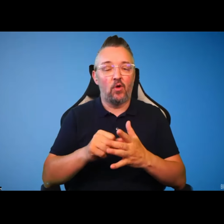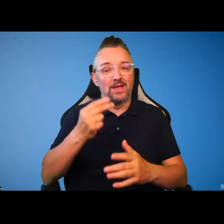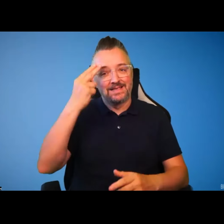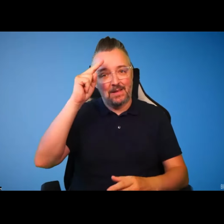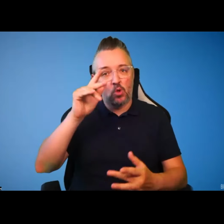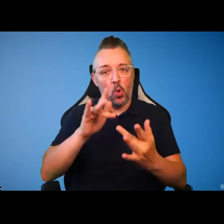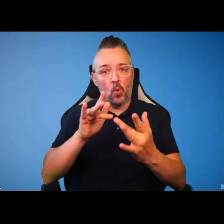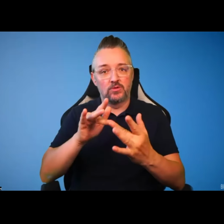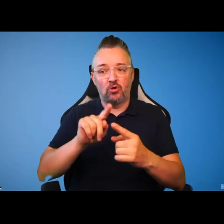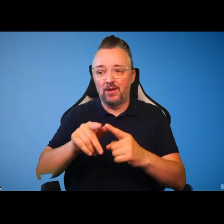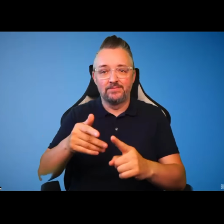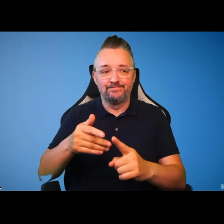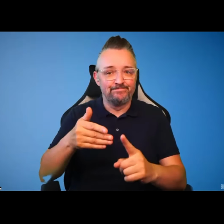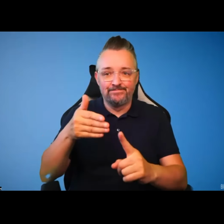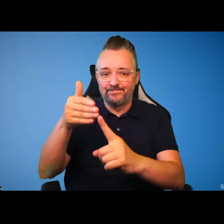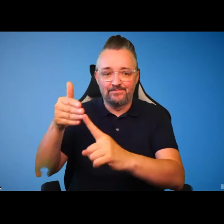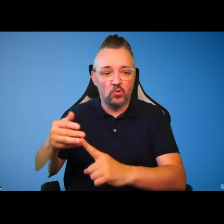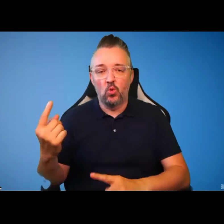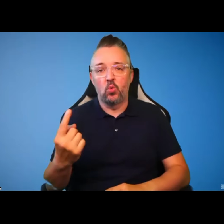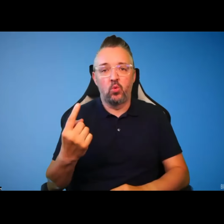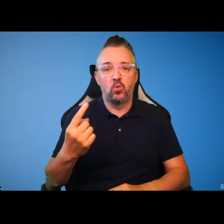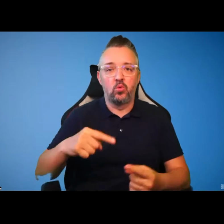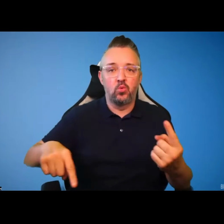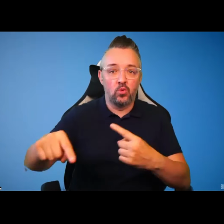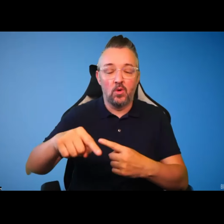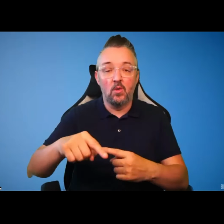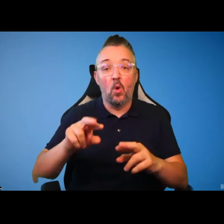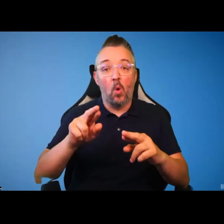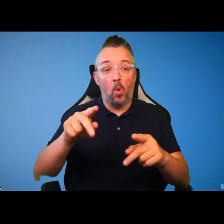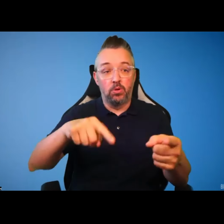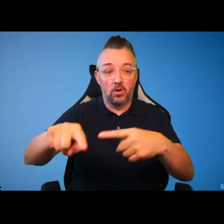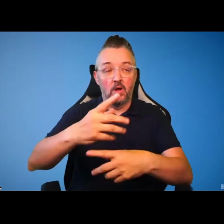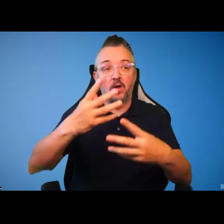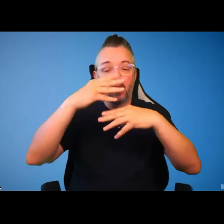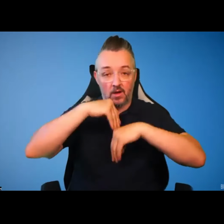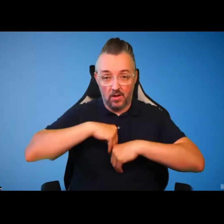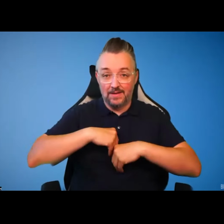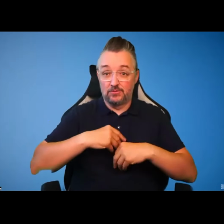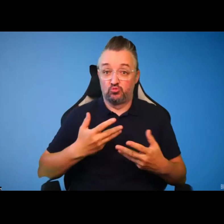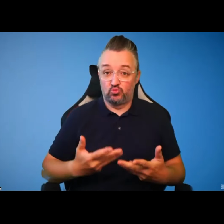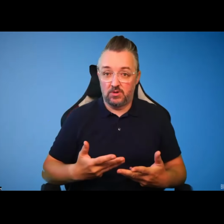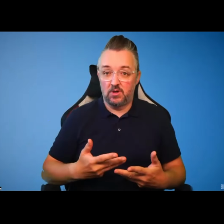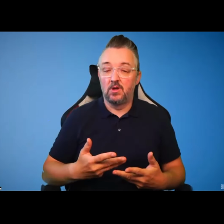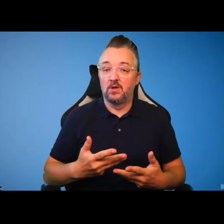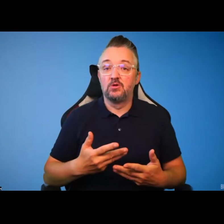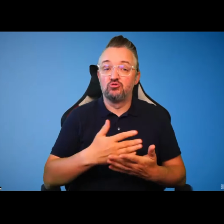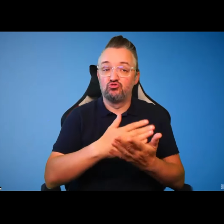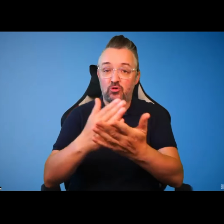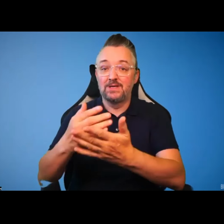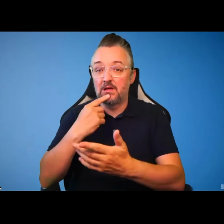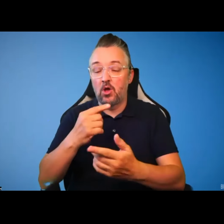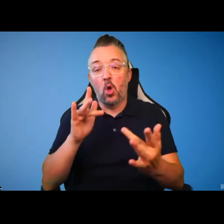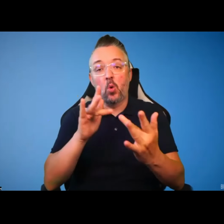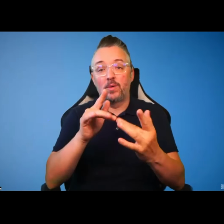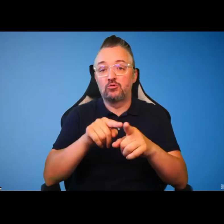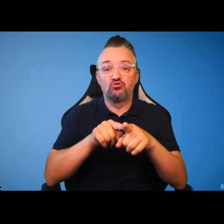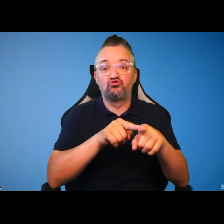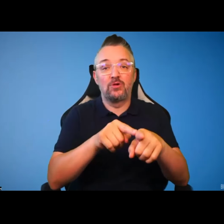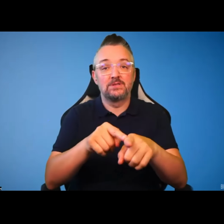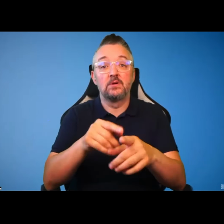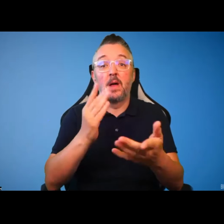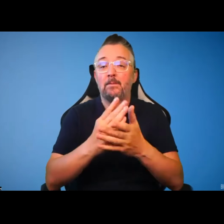and identifying contacts. So one of the messages I hope that you will take away from this is to share the message that contact tracing is